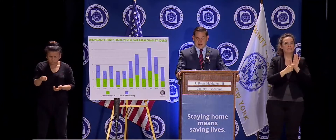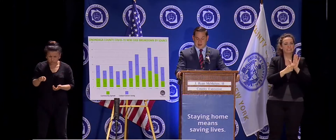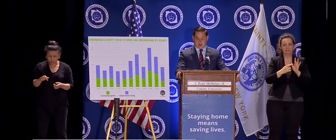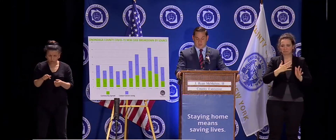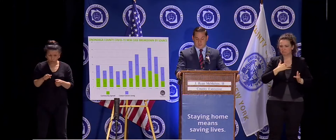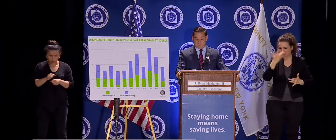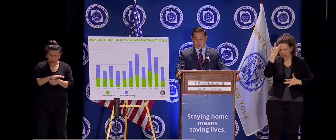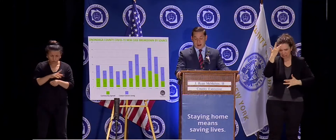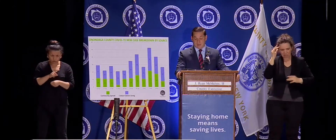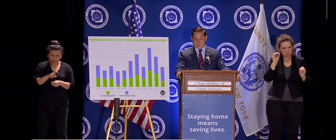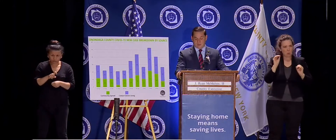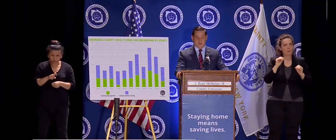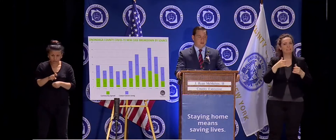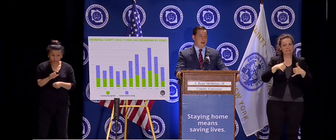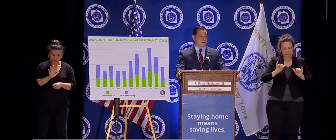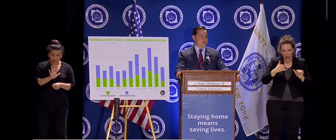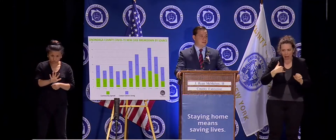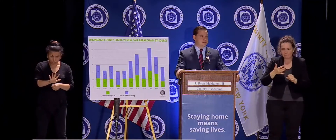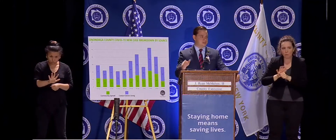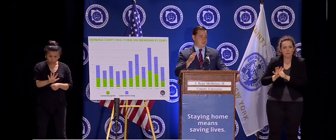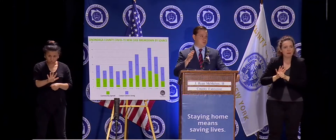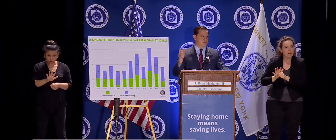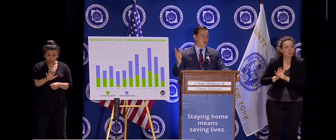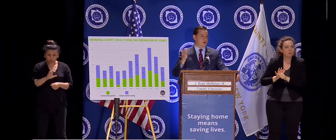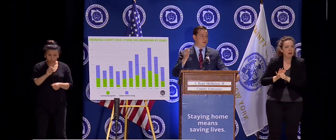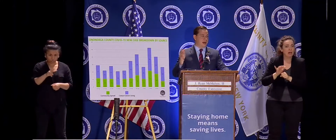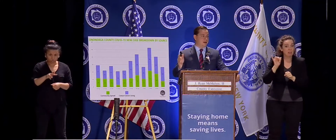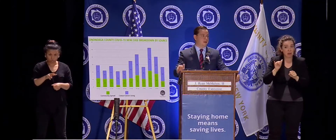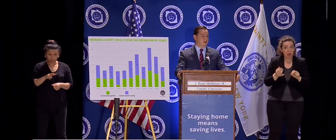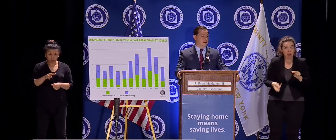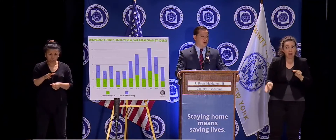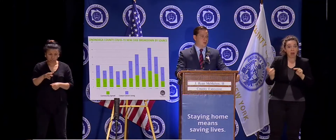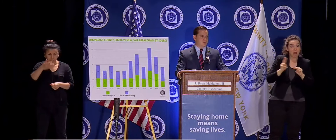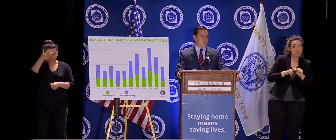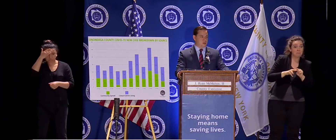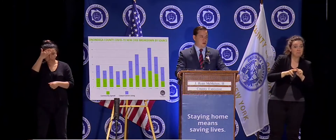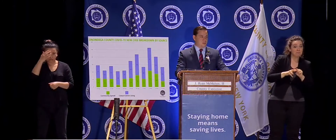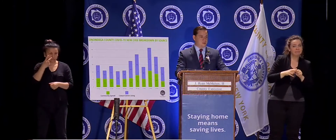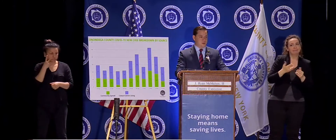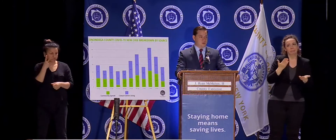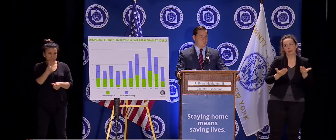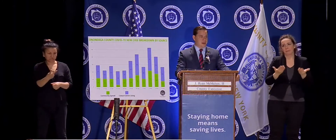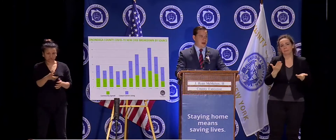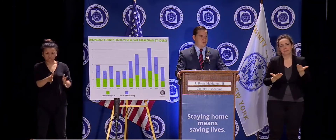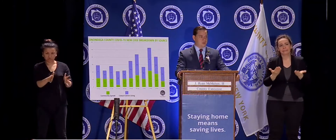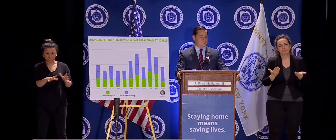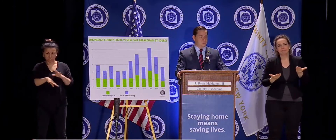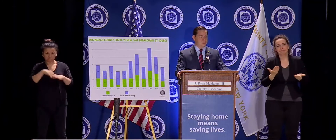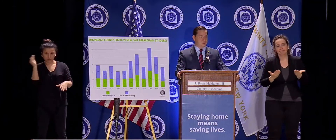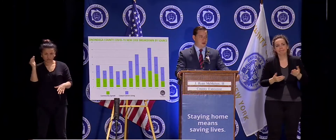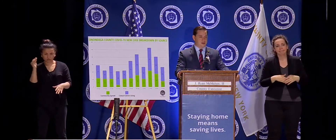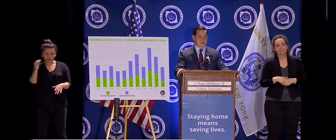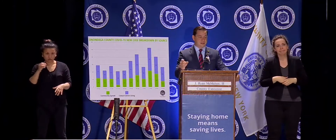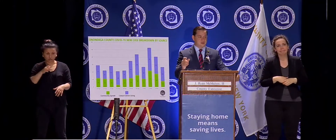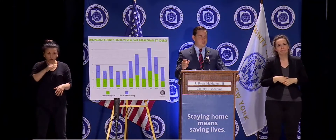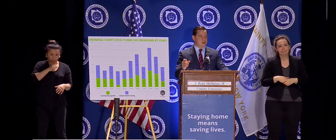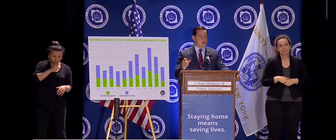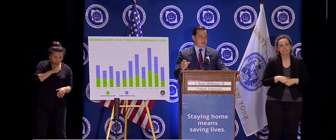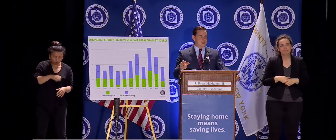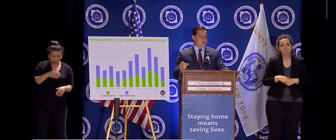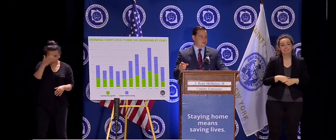Has that gone up? Probably. We've had a lot of tests returned in that. But those are numbers that once we have, we'll certainly share. Because